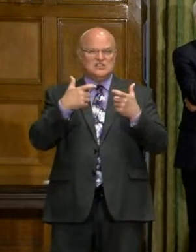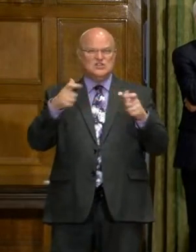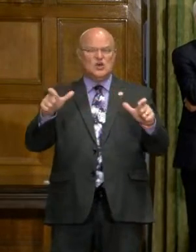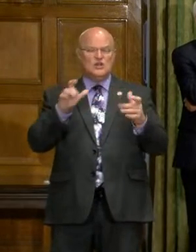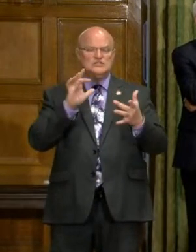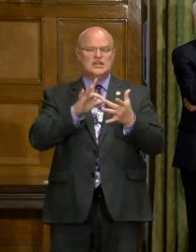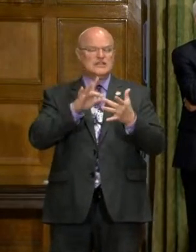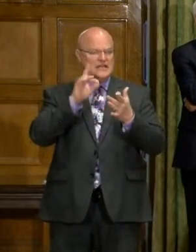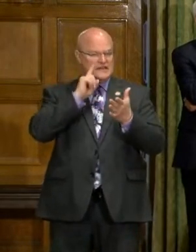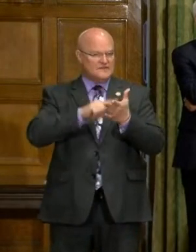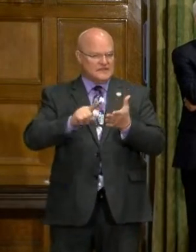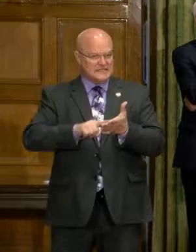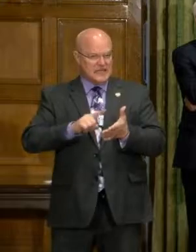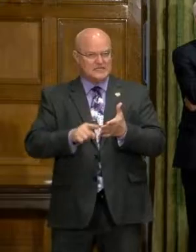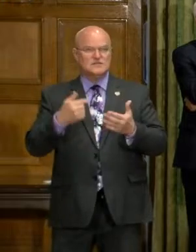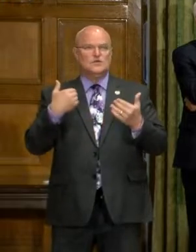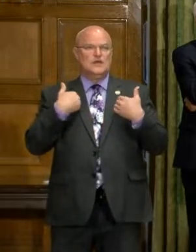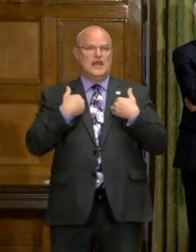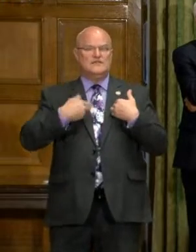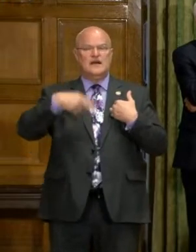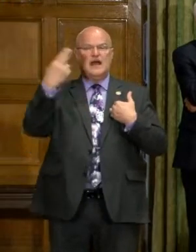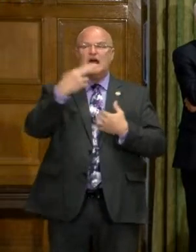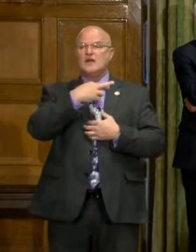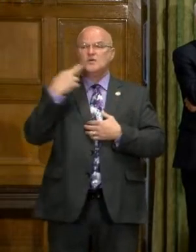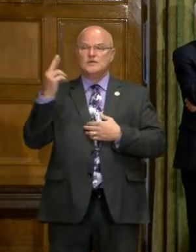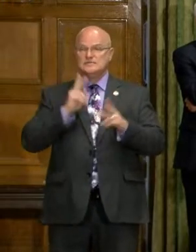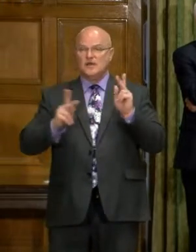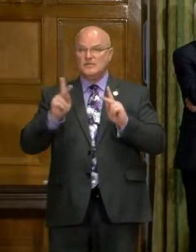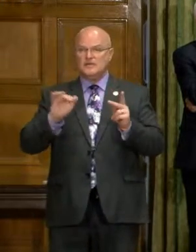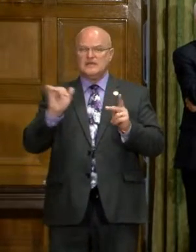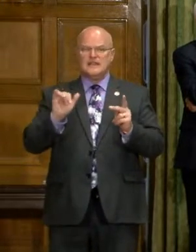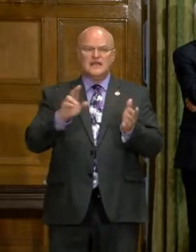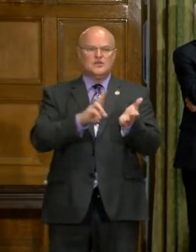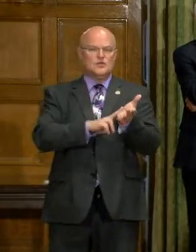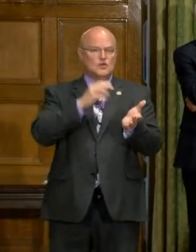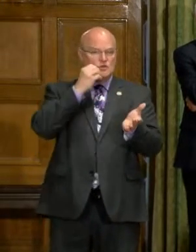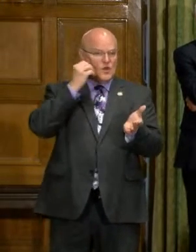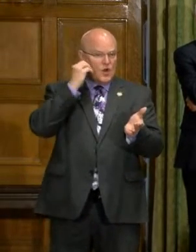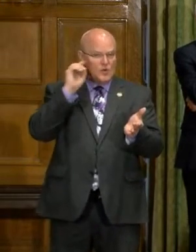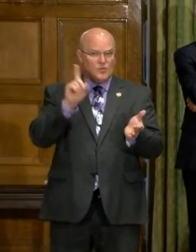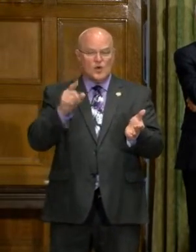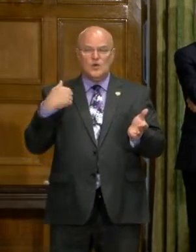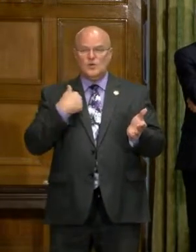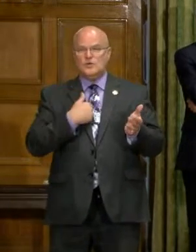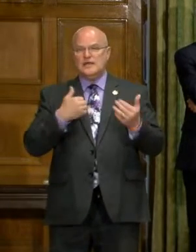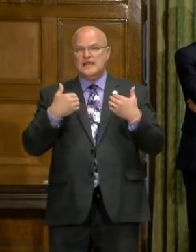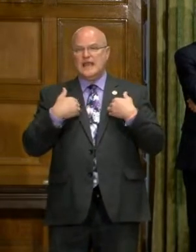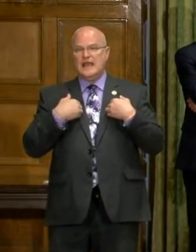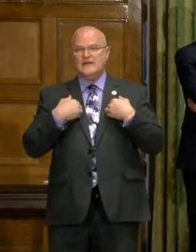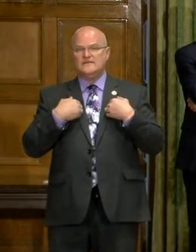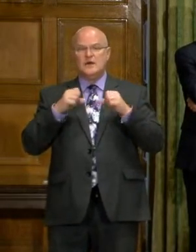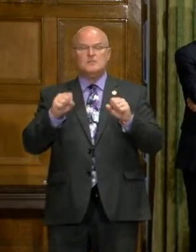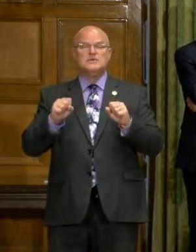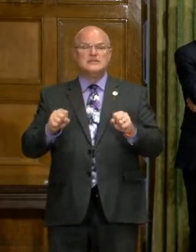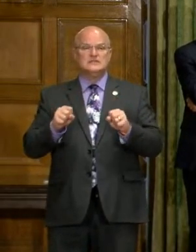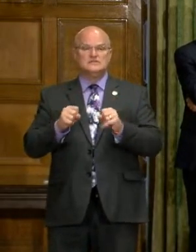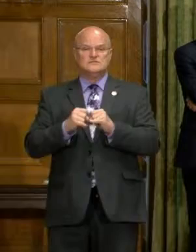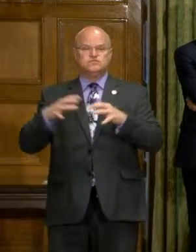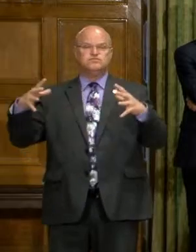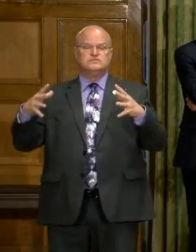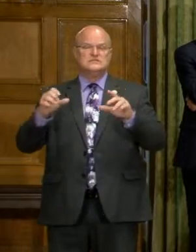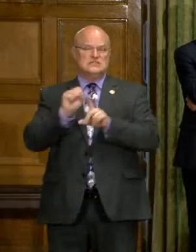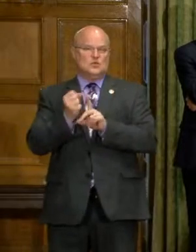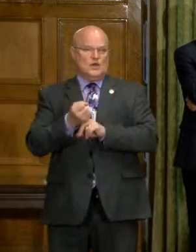large contact investigations where we have high-risk populations like nursing homes, or where we have potentially